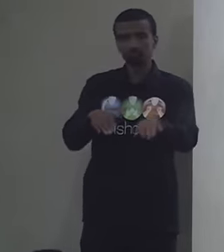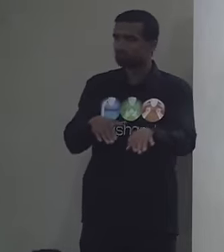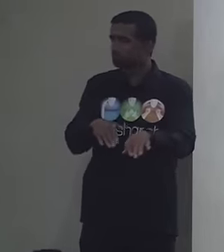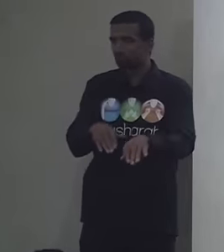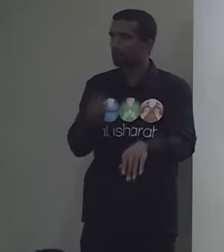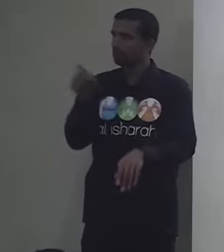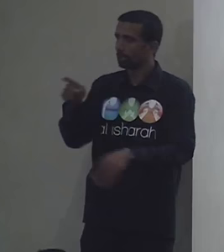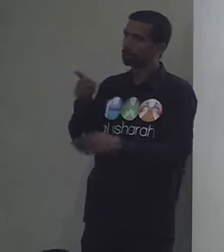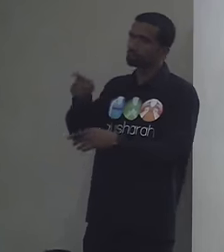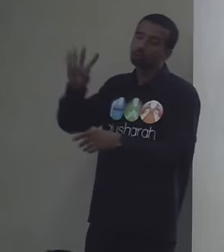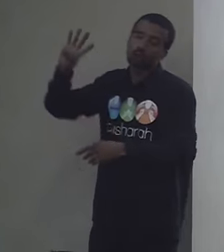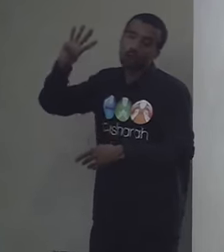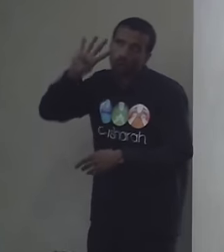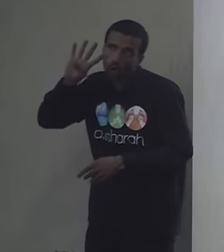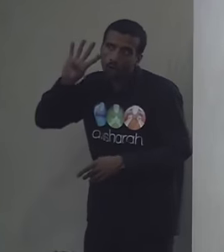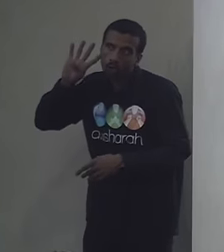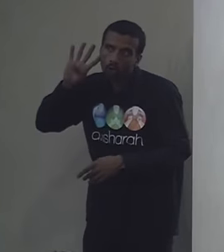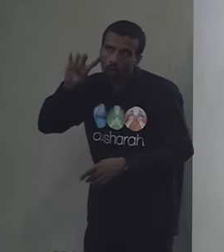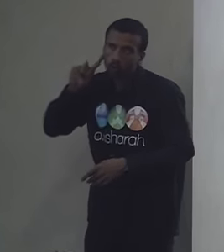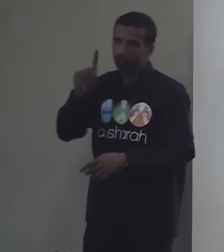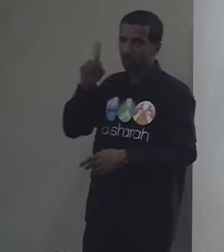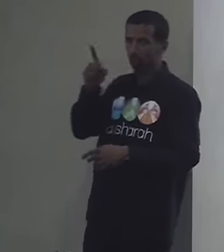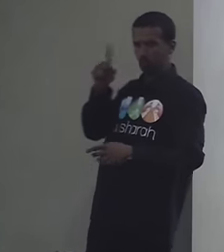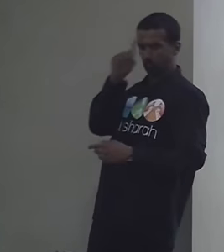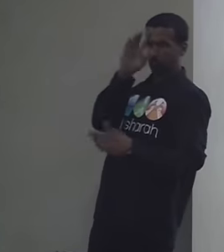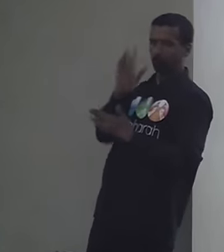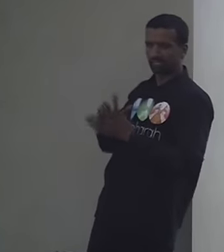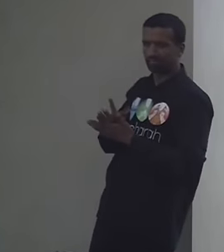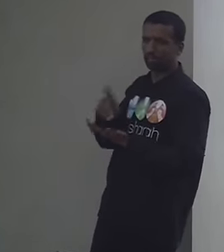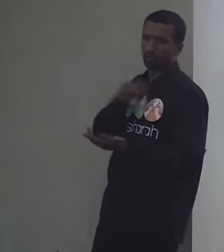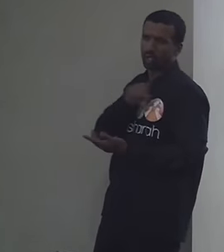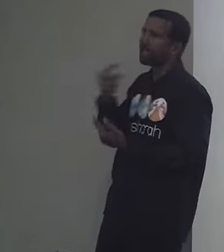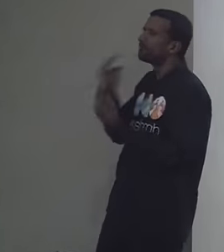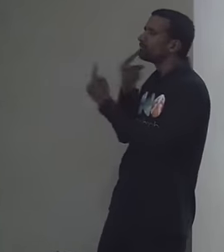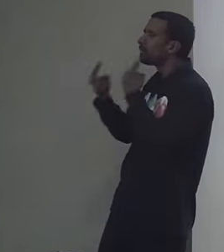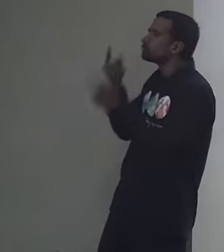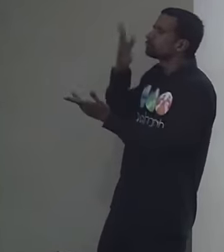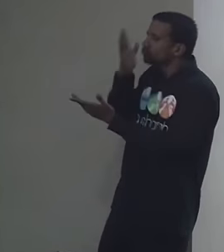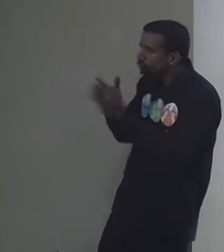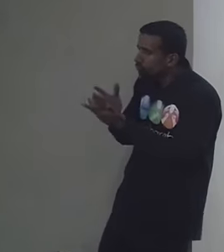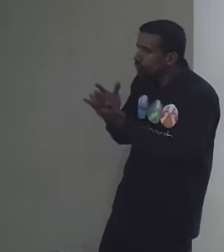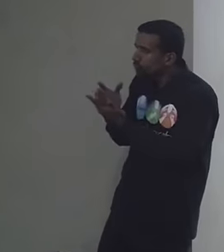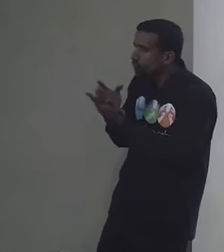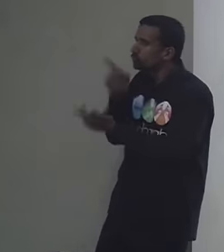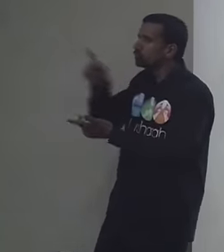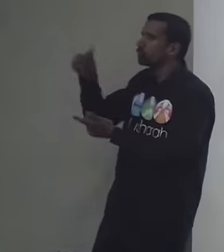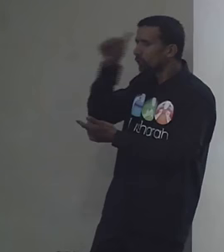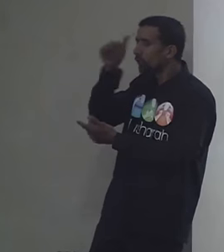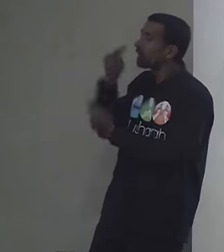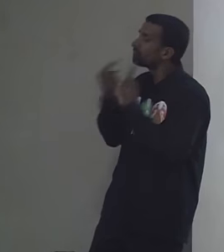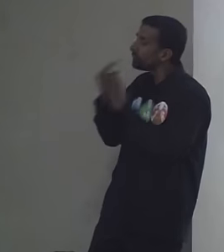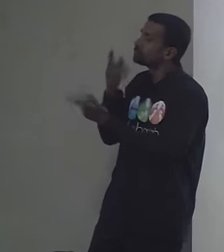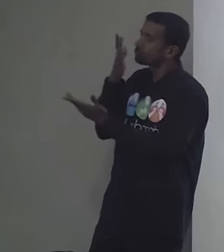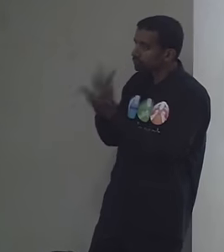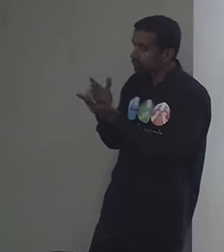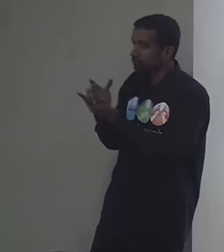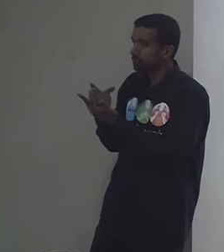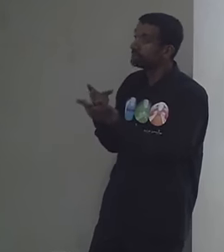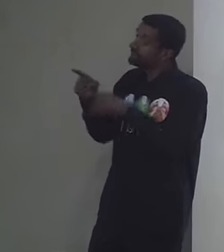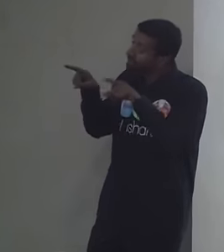took a detour. Isn't that what you did? The idea of ilmul yaqeen is actually what makes society